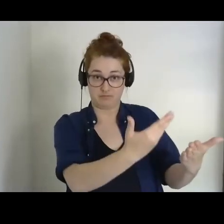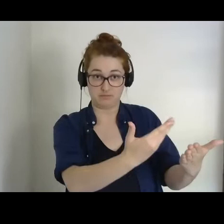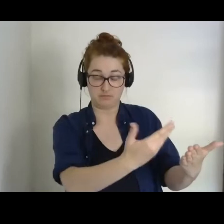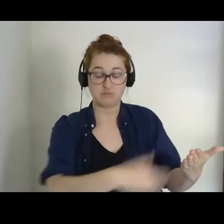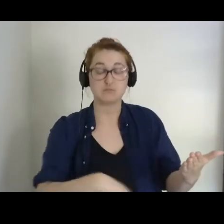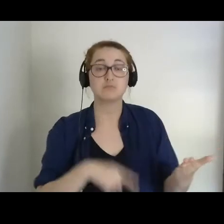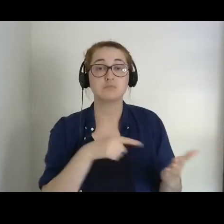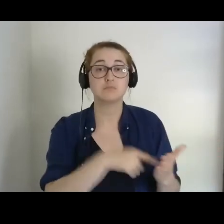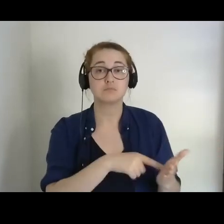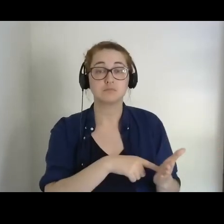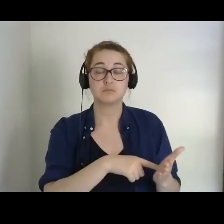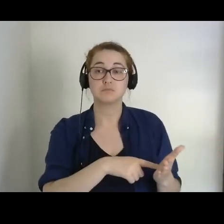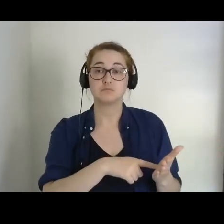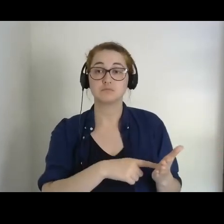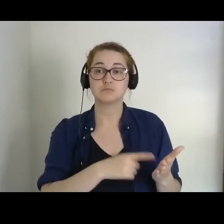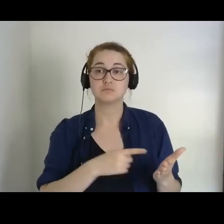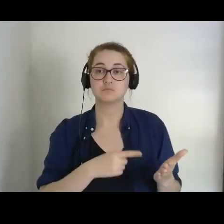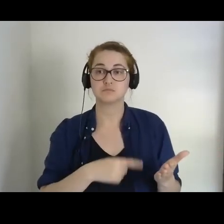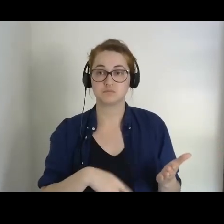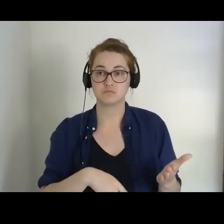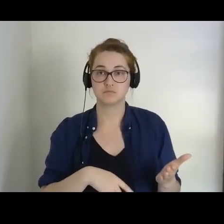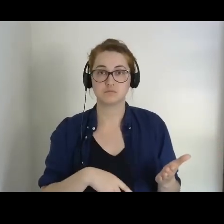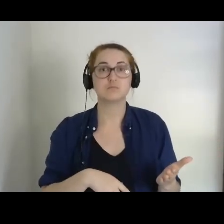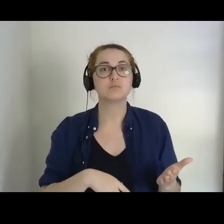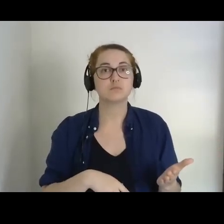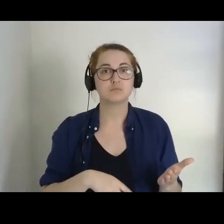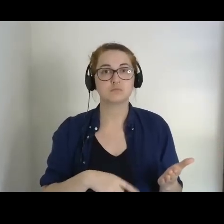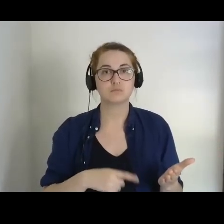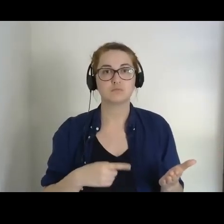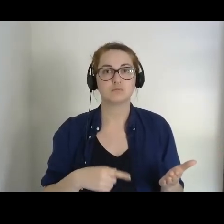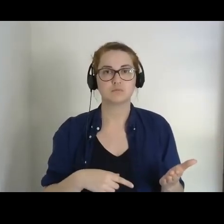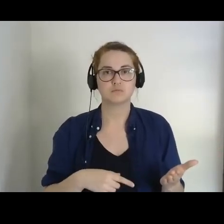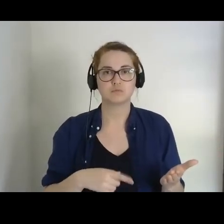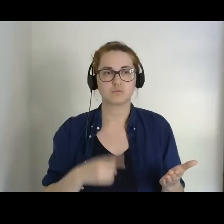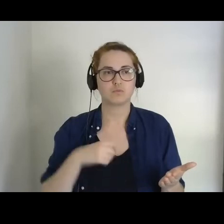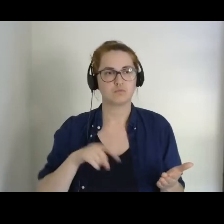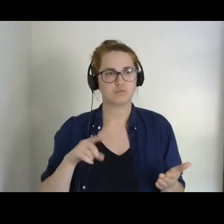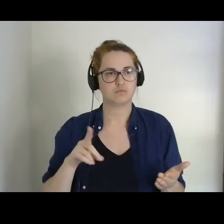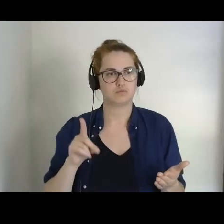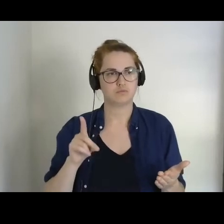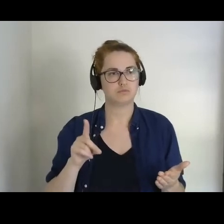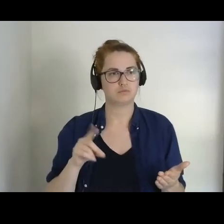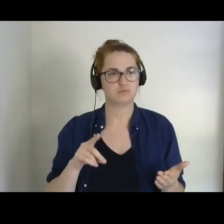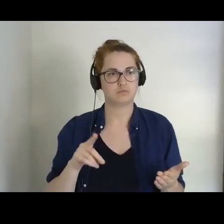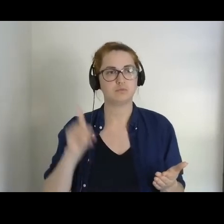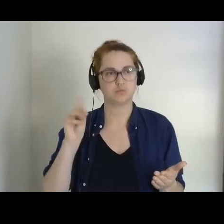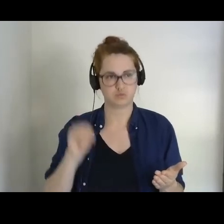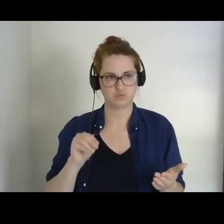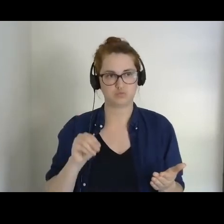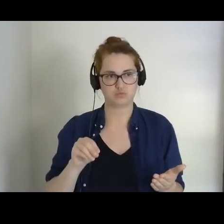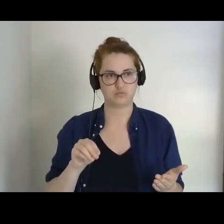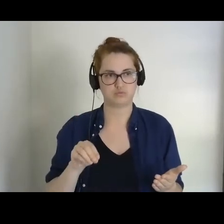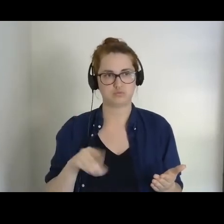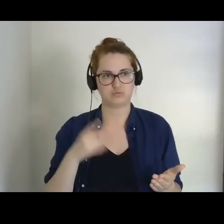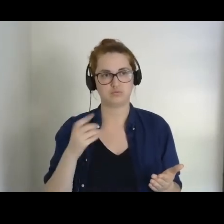which we call Do the Rights Thing. And Do the Rights Thing is really towards the idea that we have to begin to